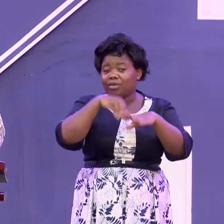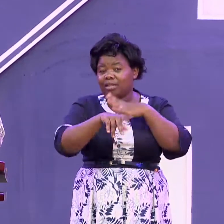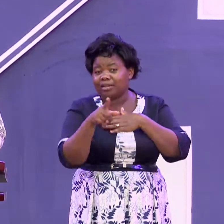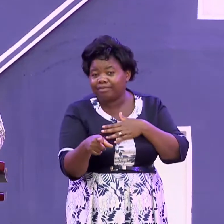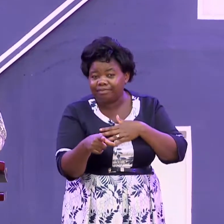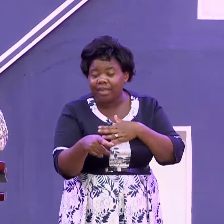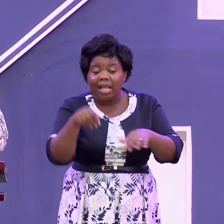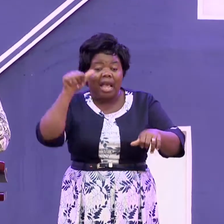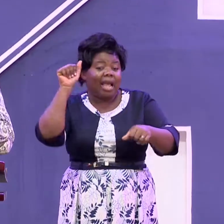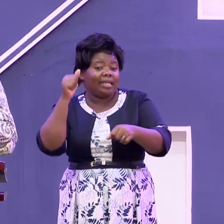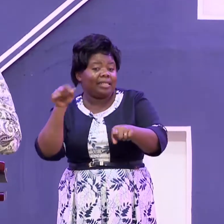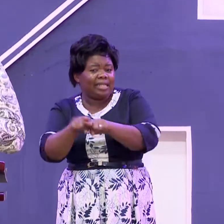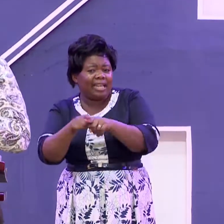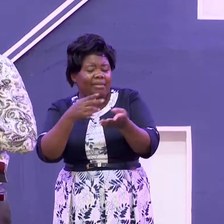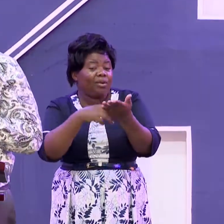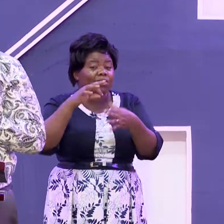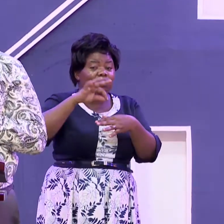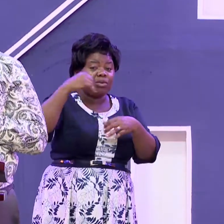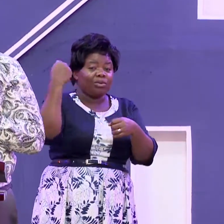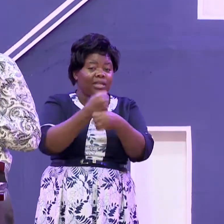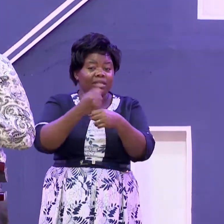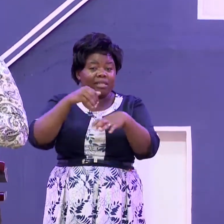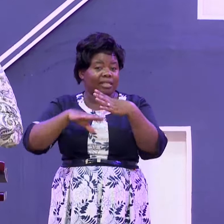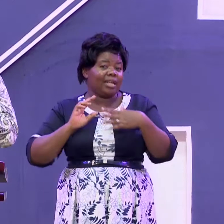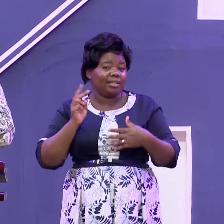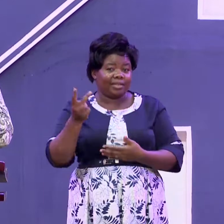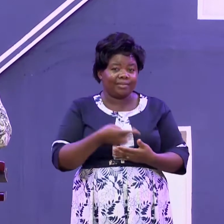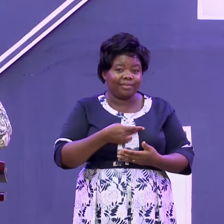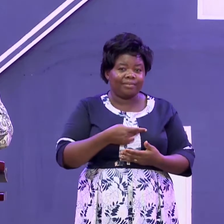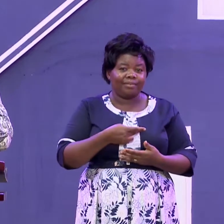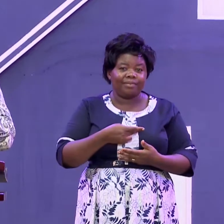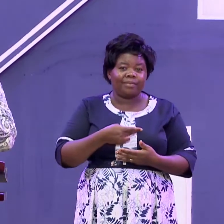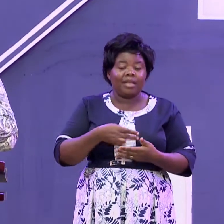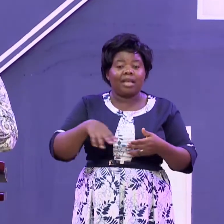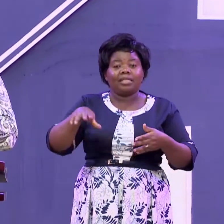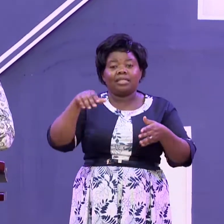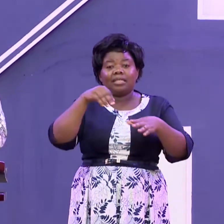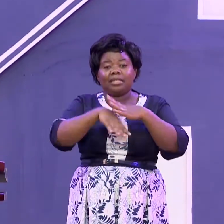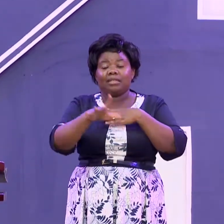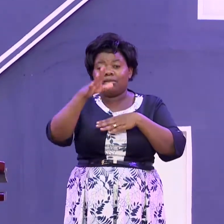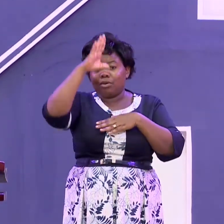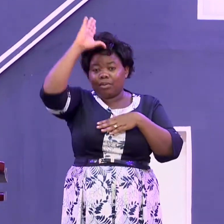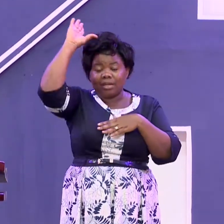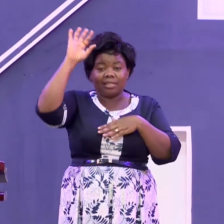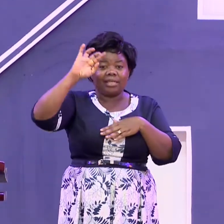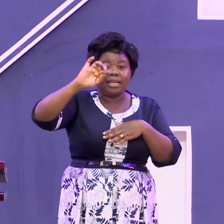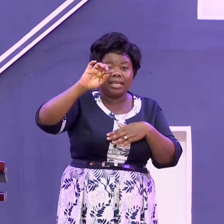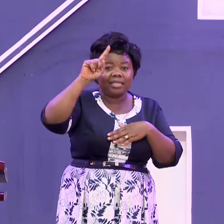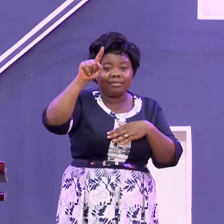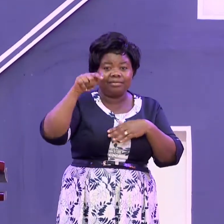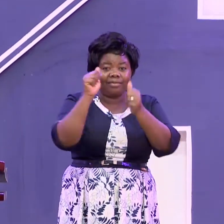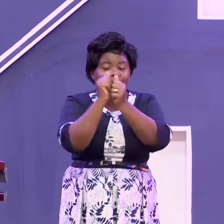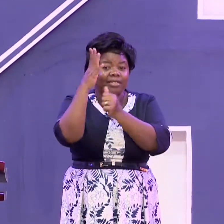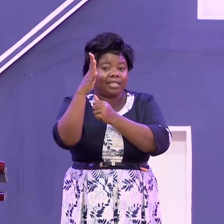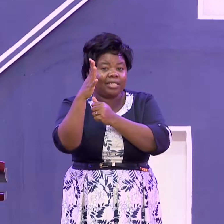Ekyo Omwoyo Omutukuvu ky'akola. That is what the Holy Spirit does. Era mu Baruumi 8:15. And in Romans 8:15.